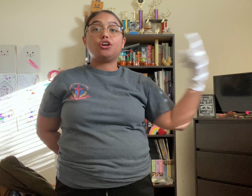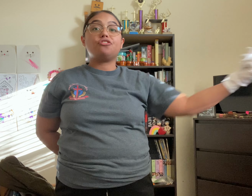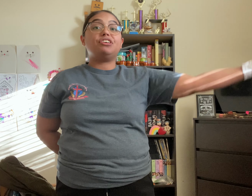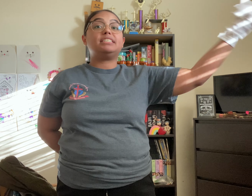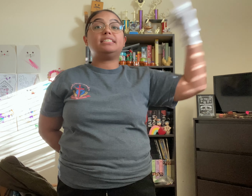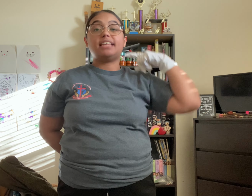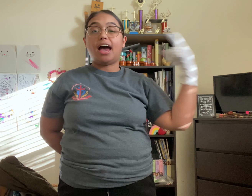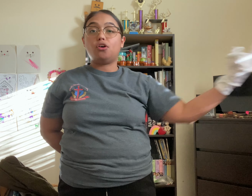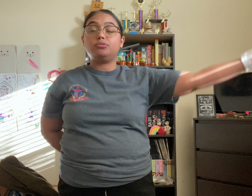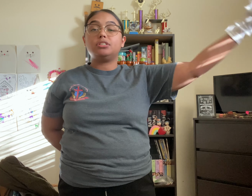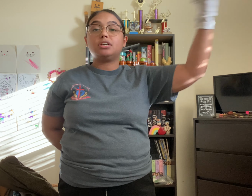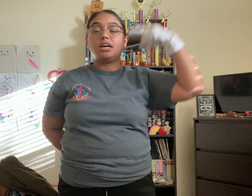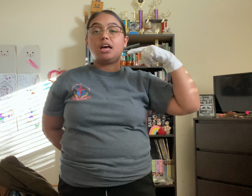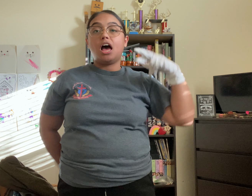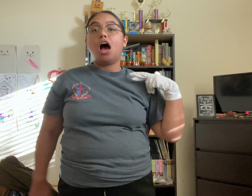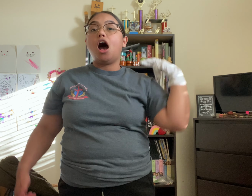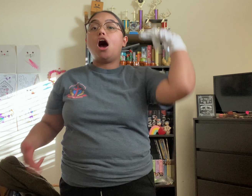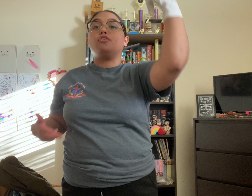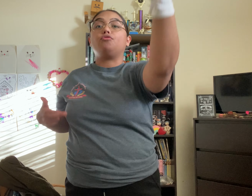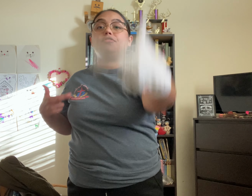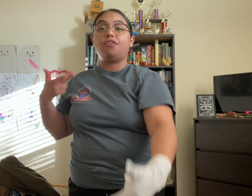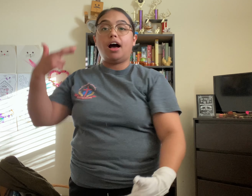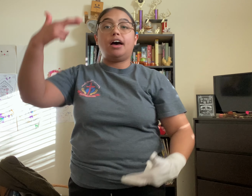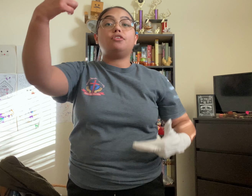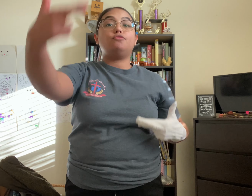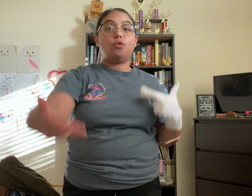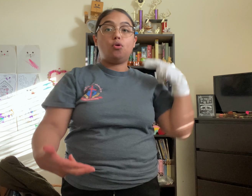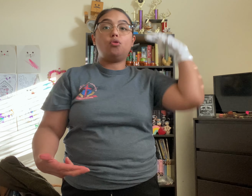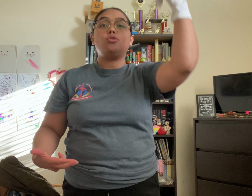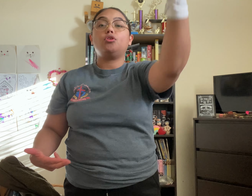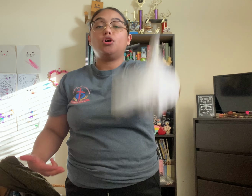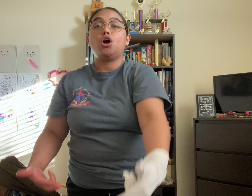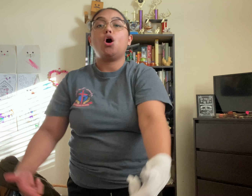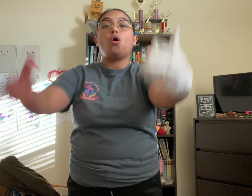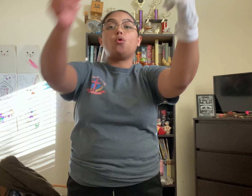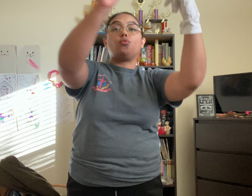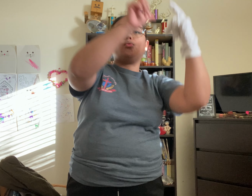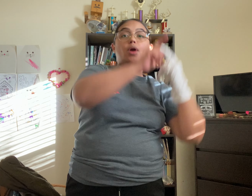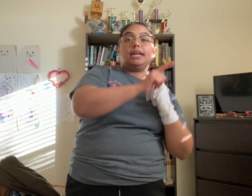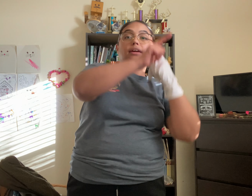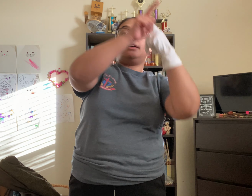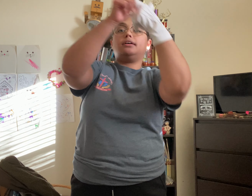the sound of revival running.